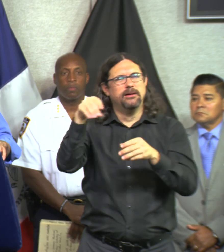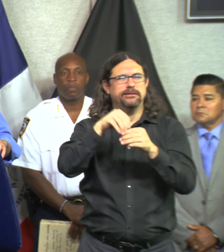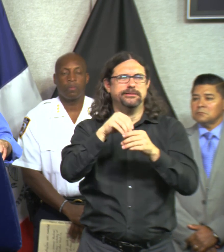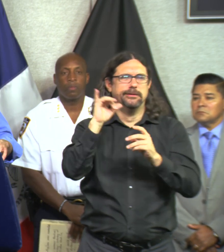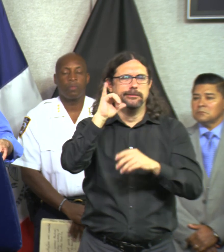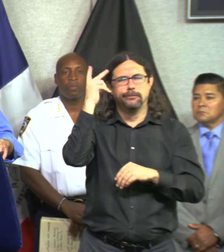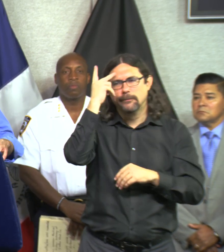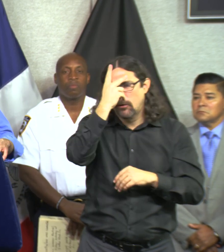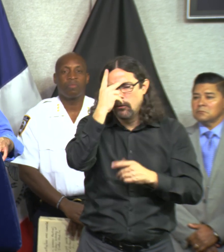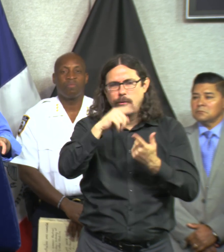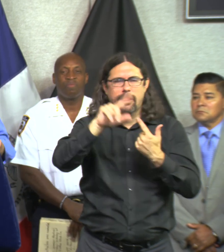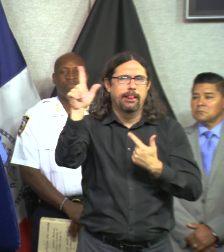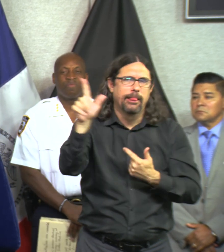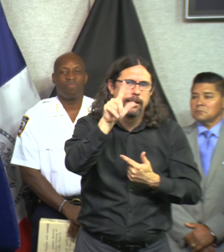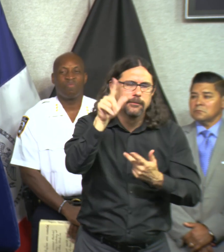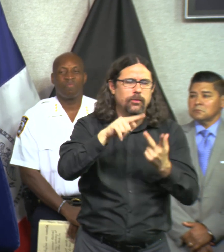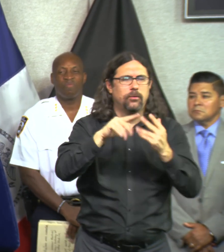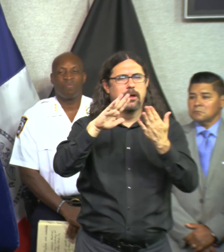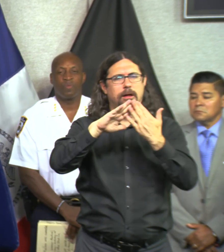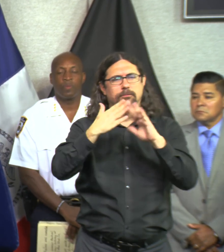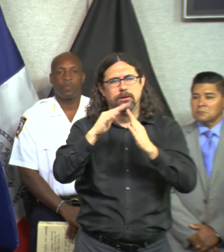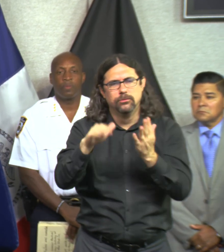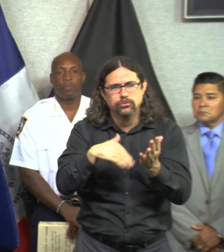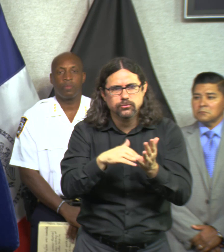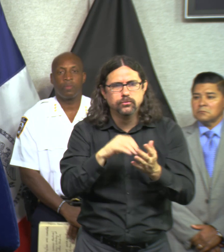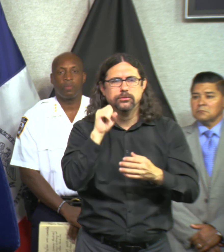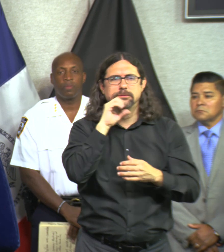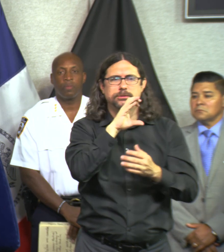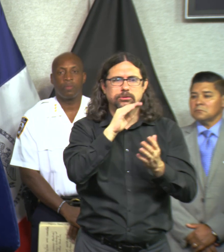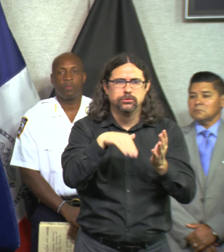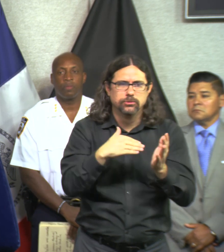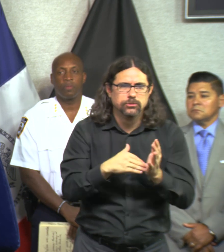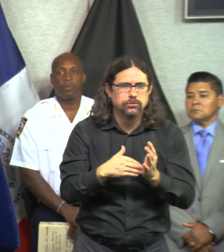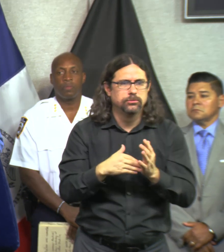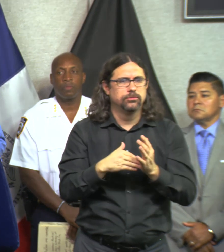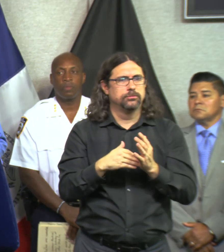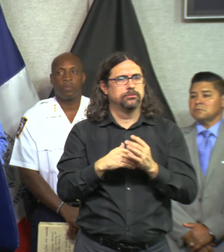weekend, including for religious reasons in the case of some of the institutions.